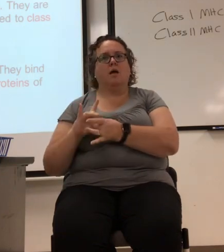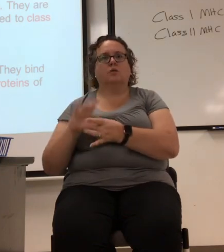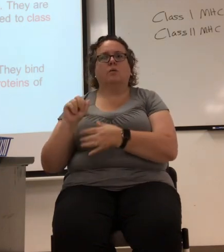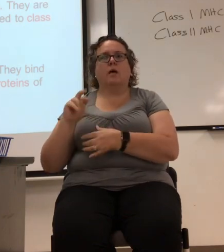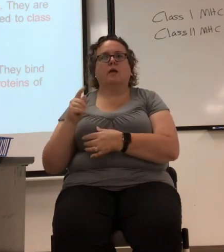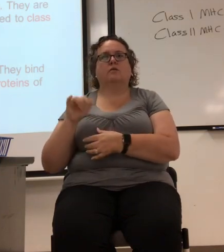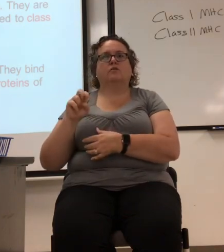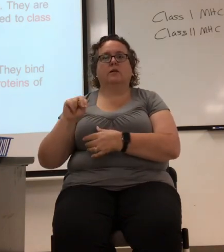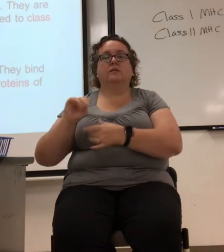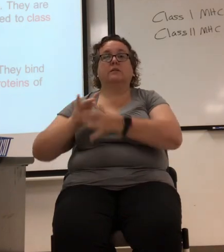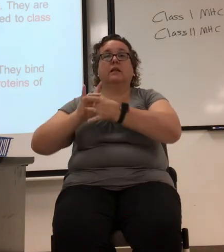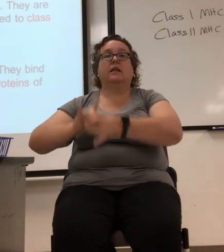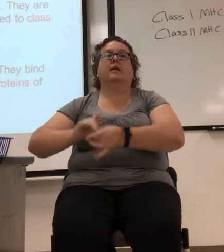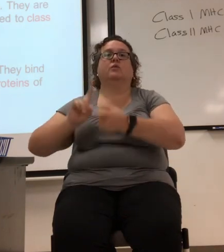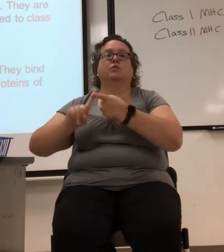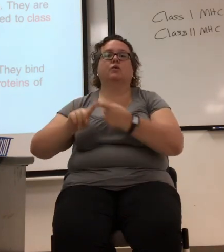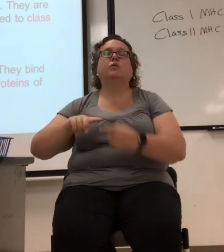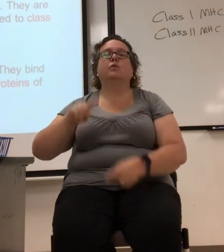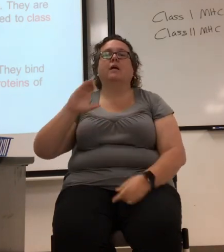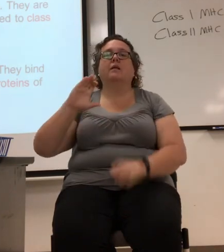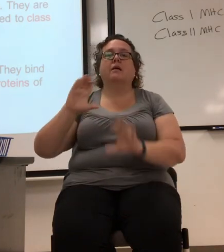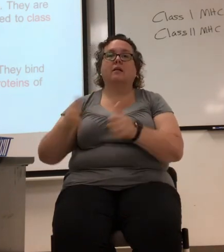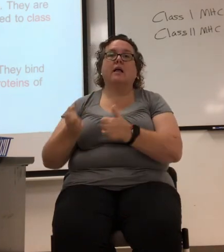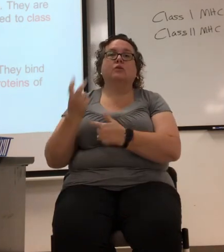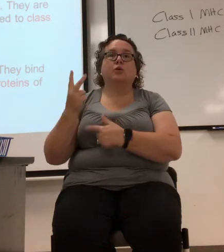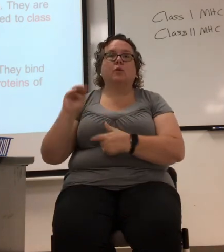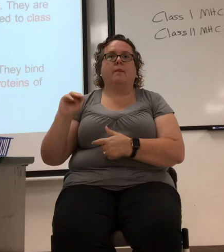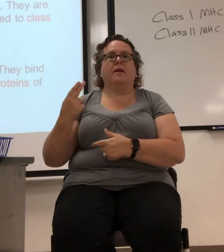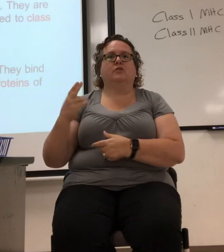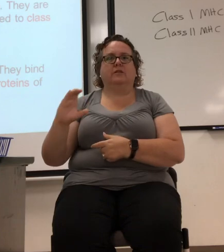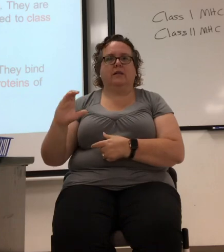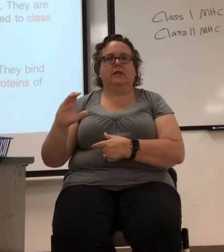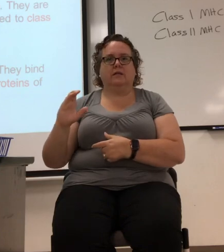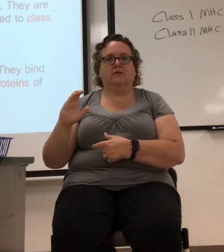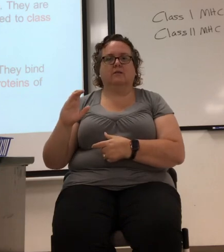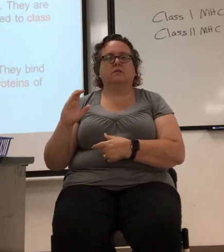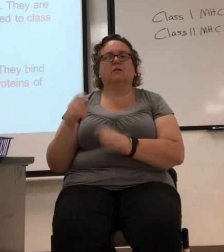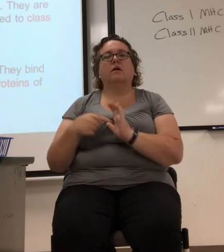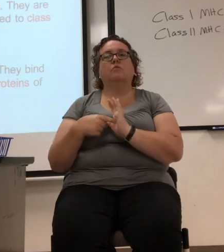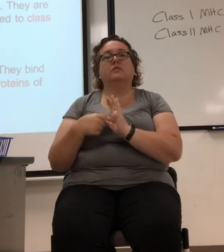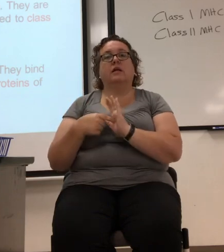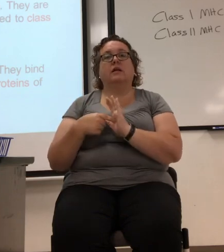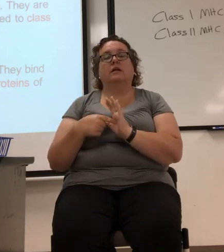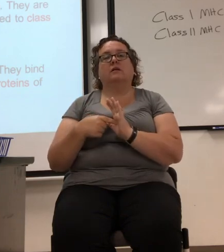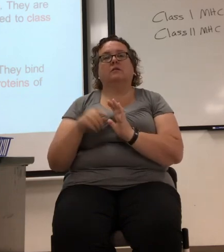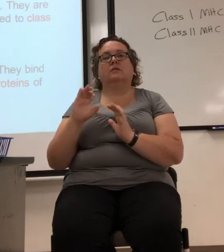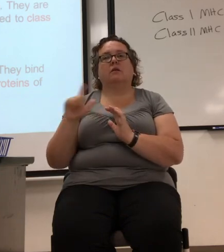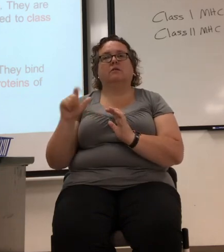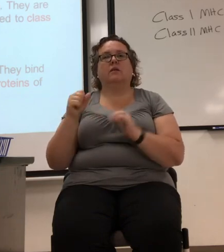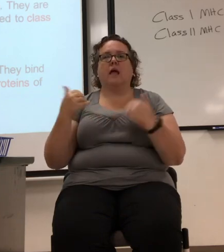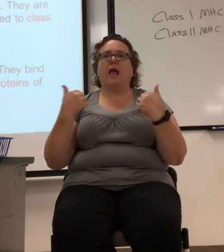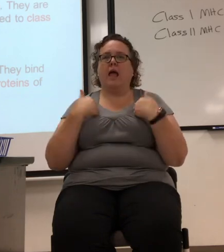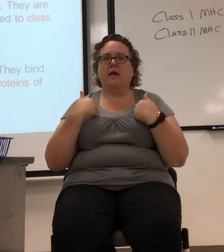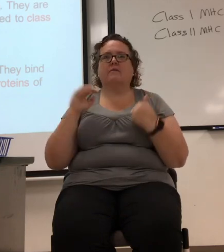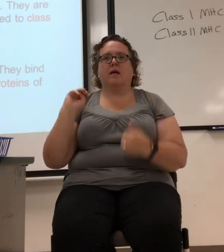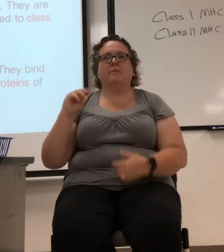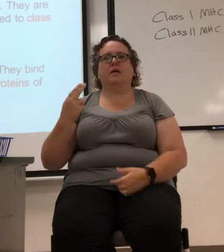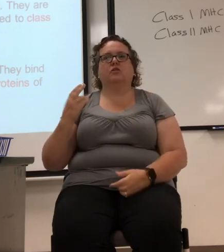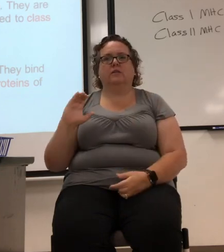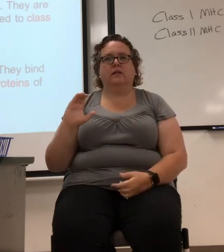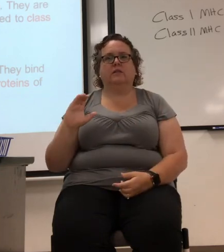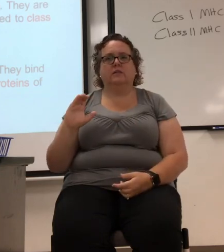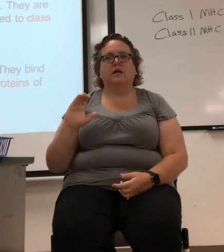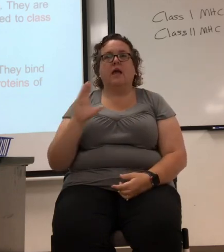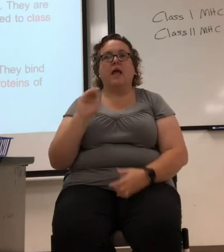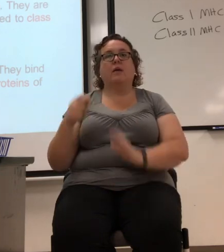linked to the class 2 MHCs. Okay, the antigen-presenting cells have the MHCs,